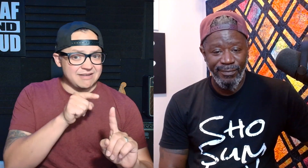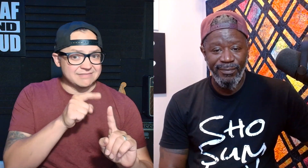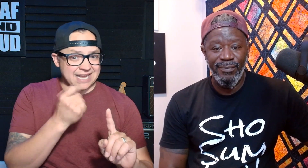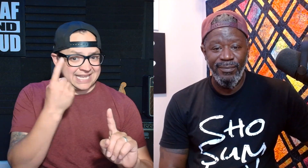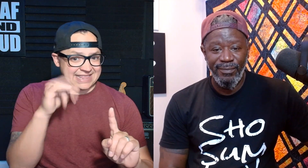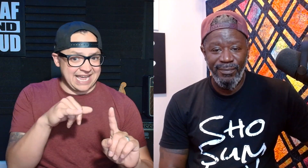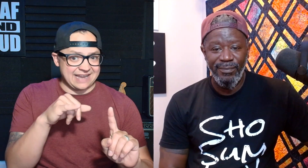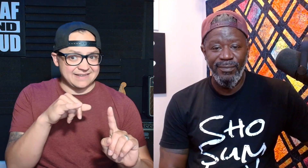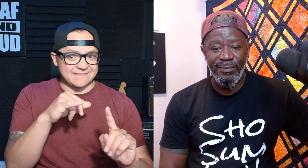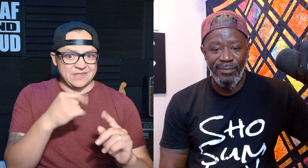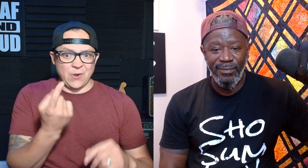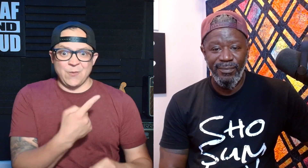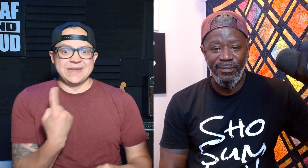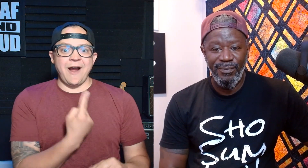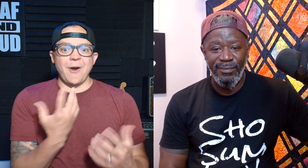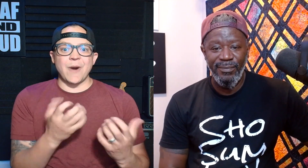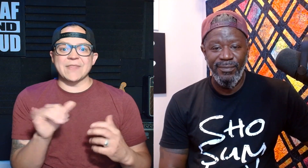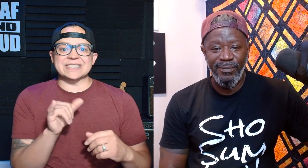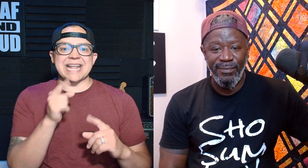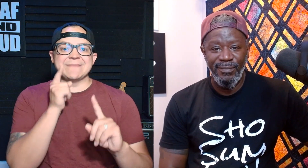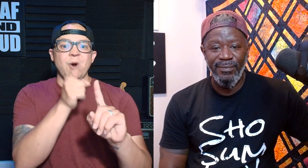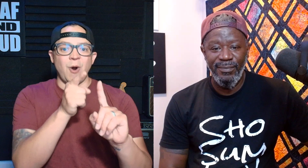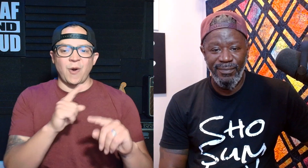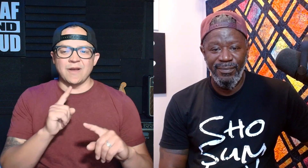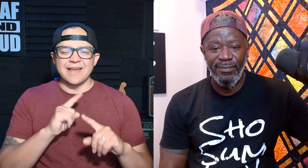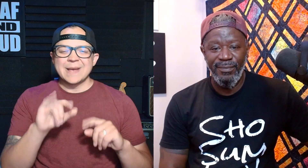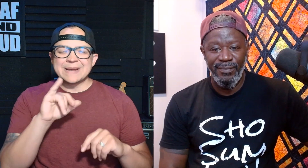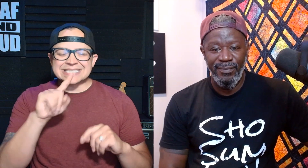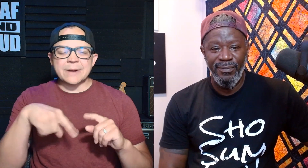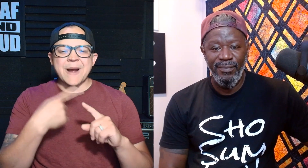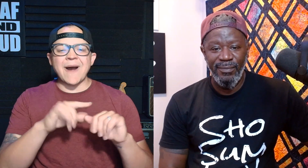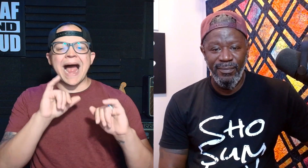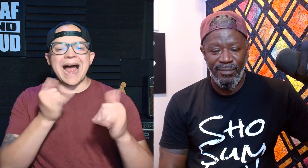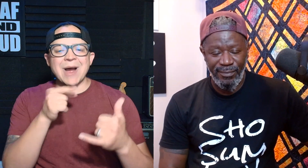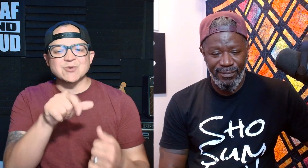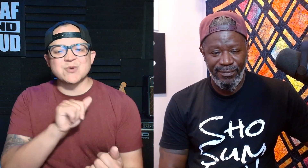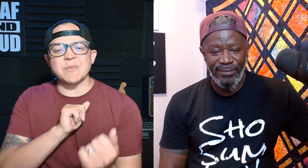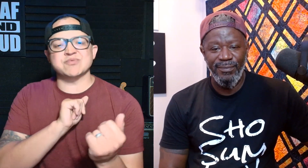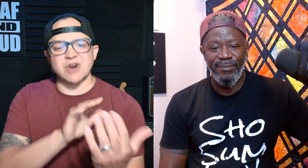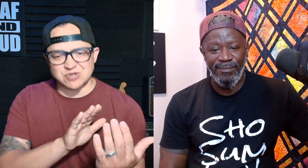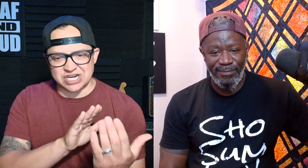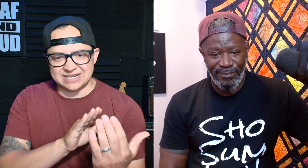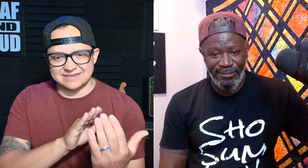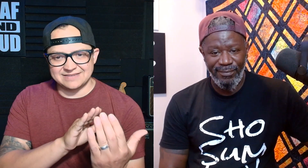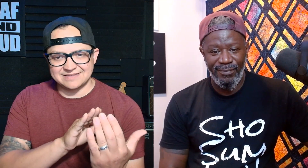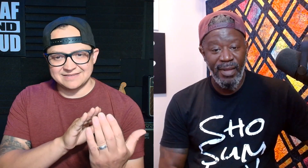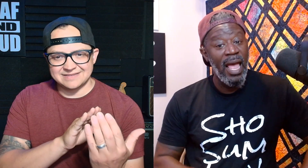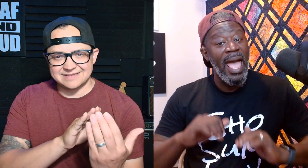are well. I get that. We all want the same goal, but it's about how you approach